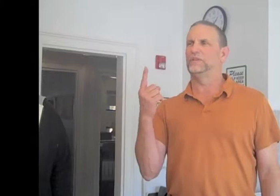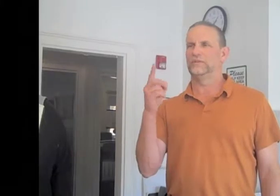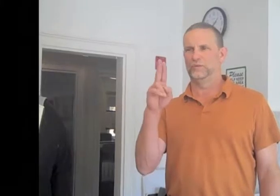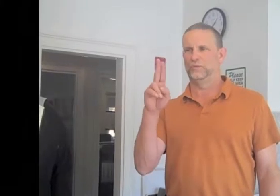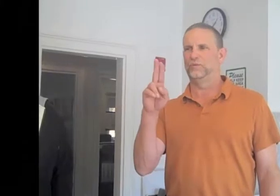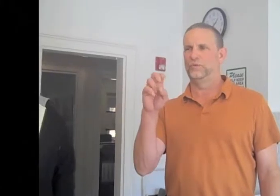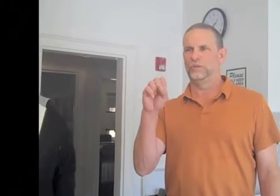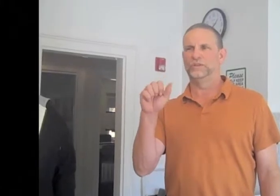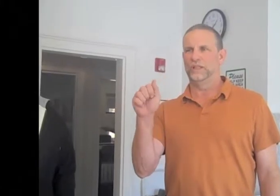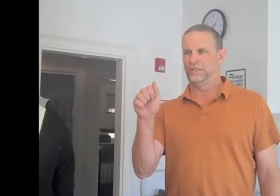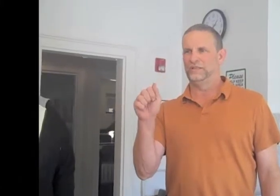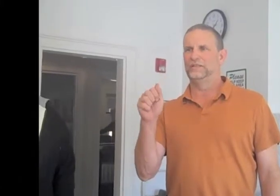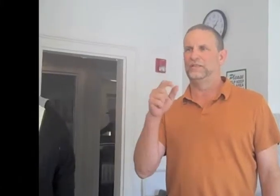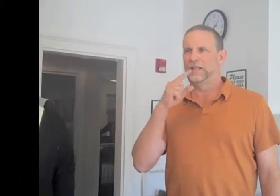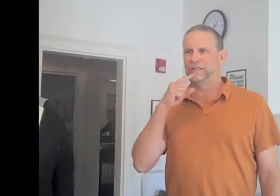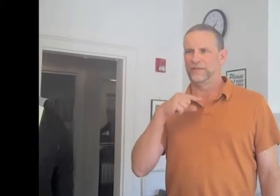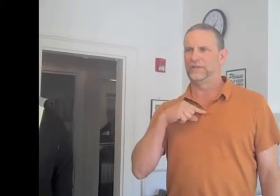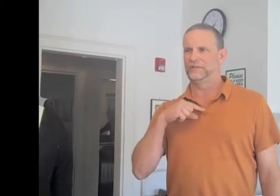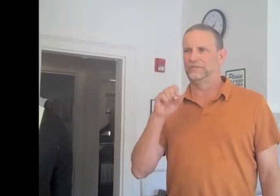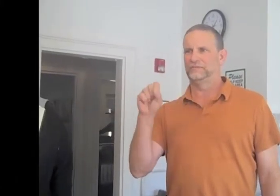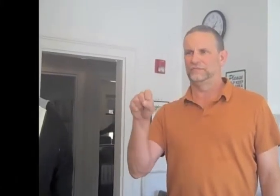Oh, just one. The United States of America.